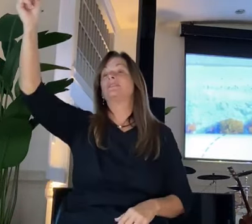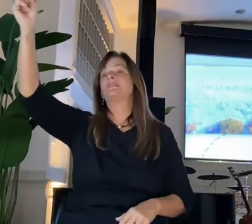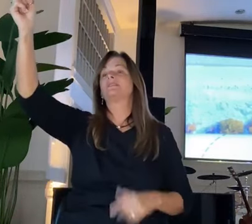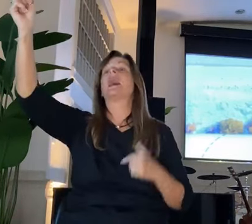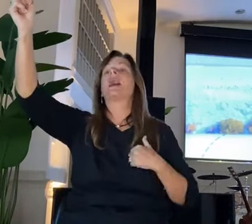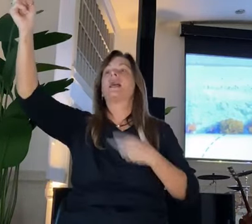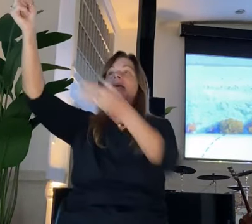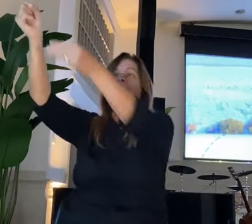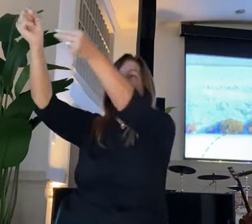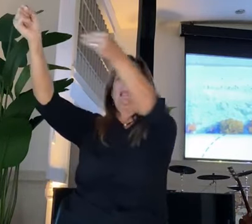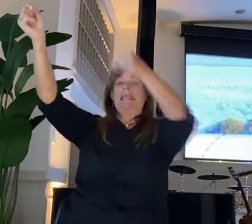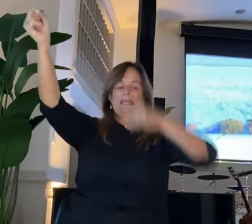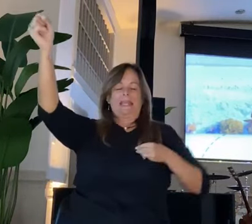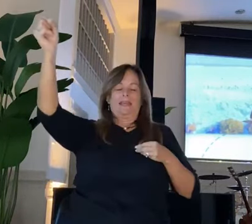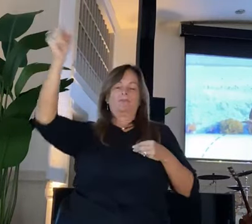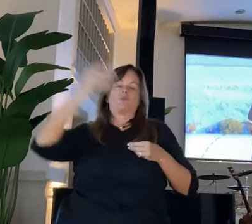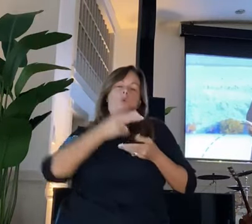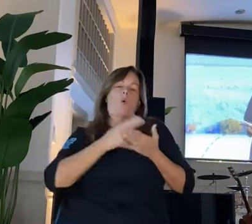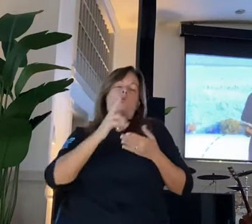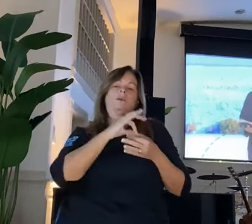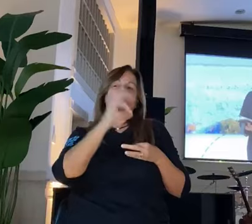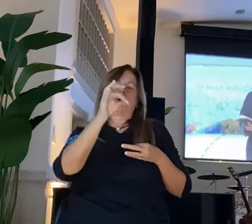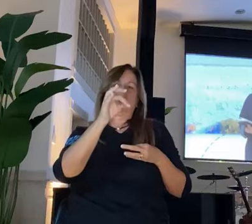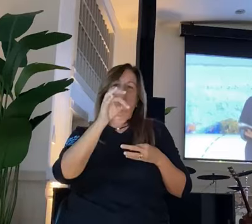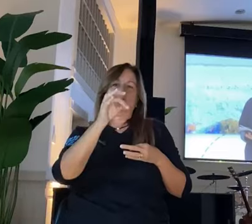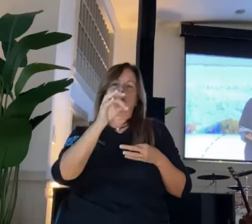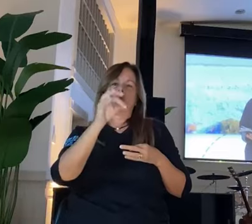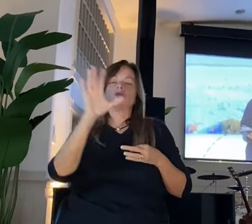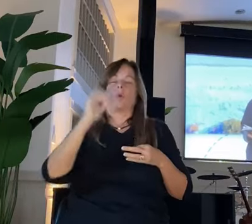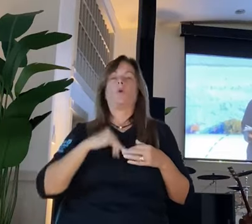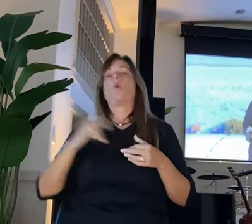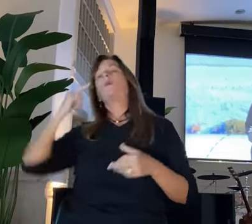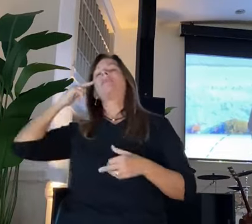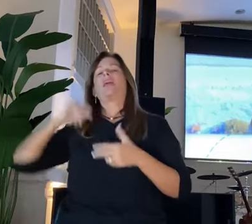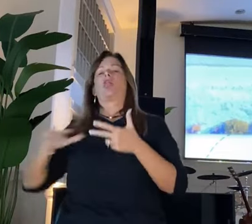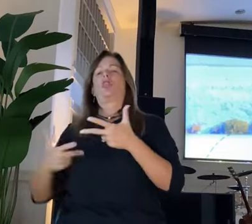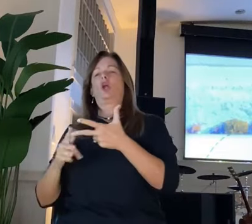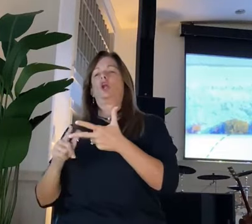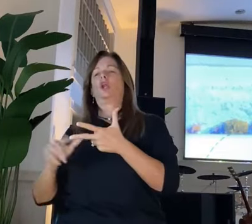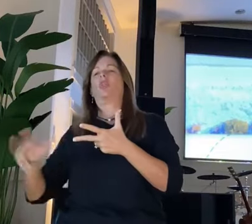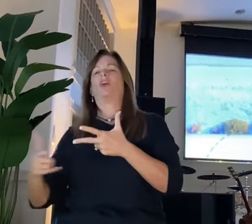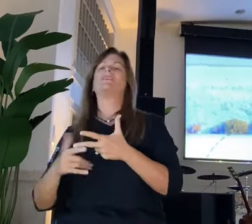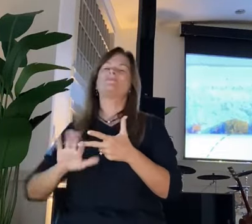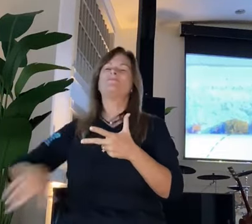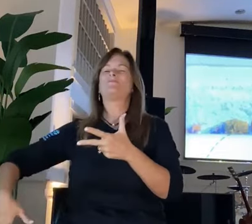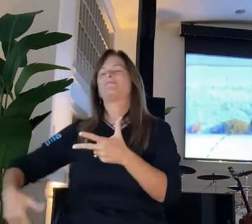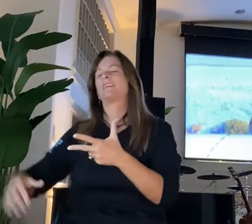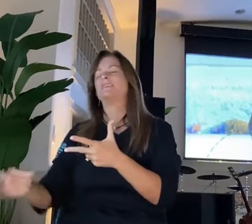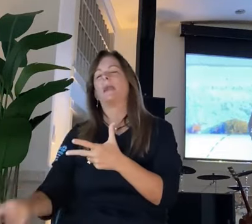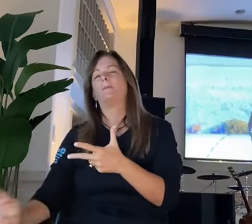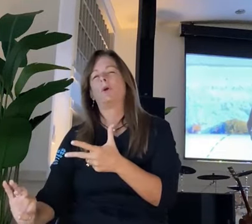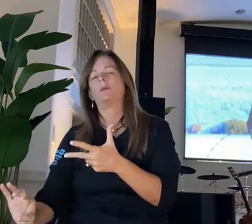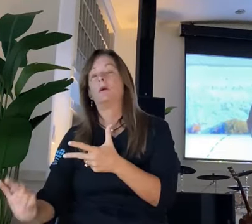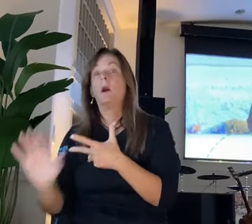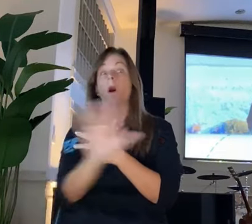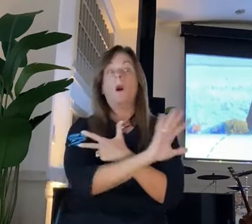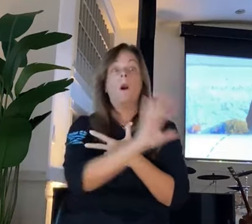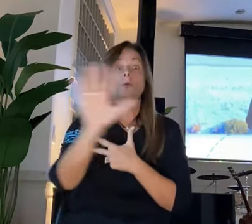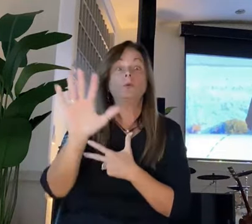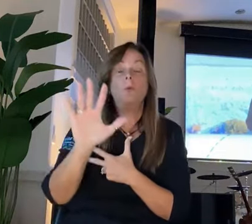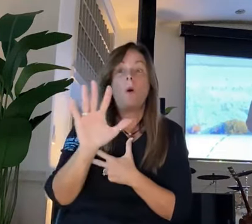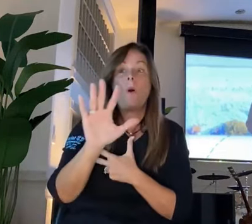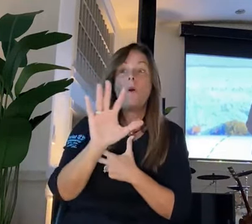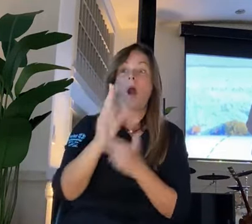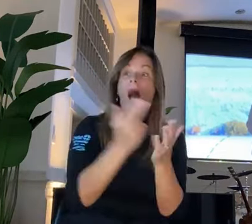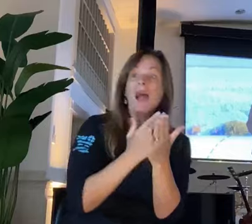the foundation and the creation of the world. At the foundation of the church in Acts chapter 2, he was there breathing new life into what